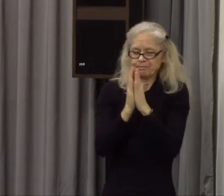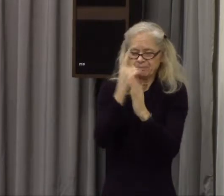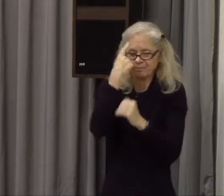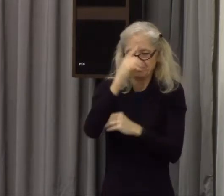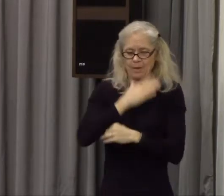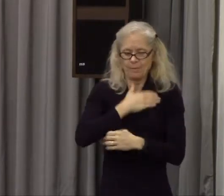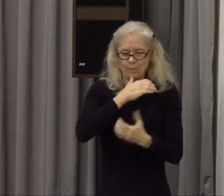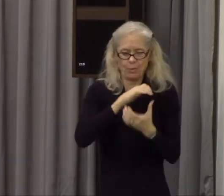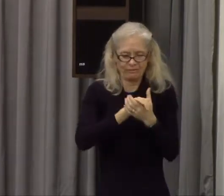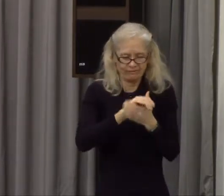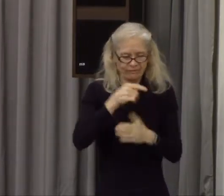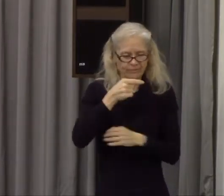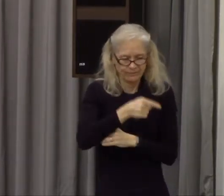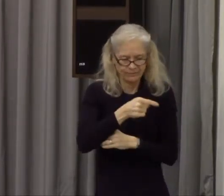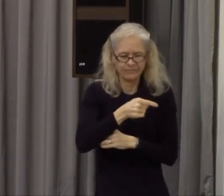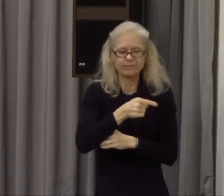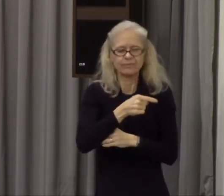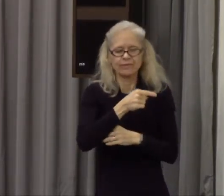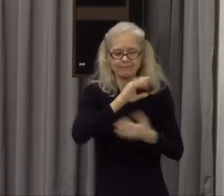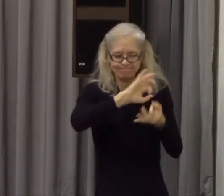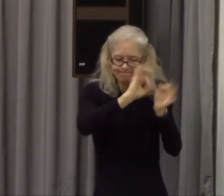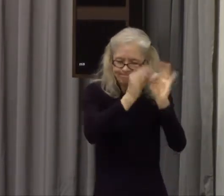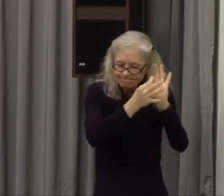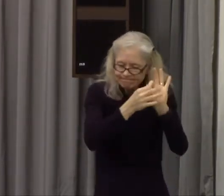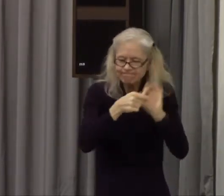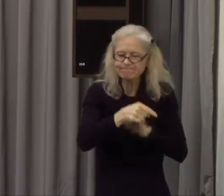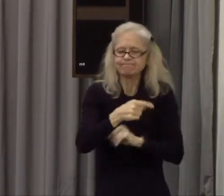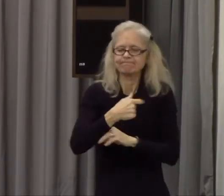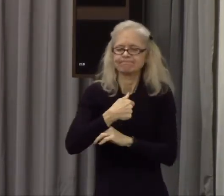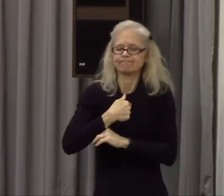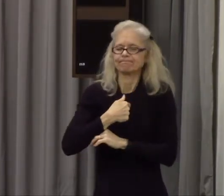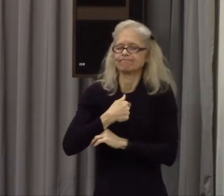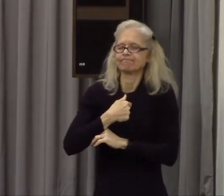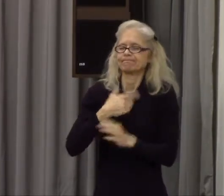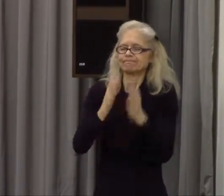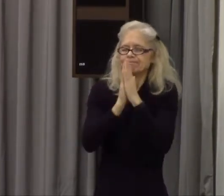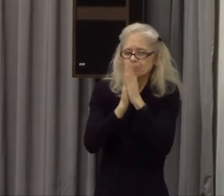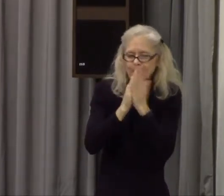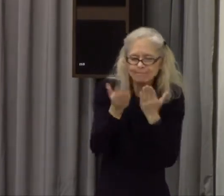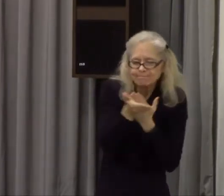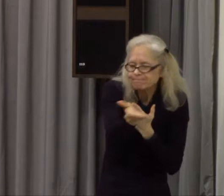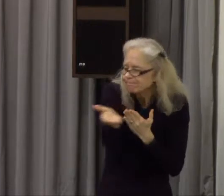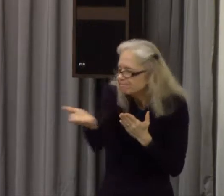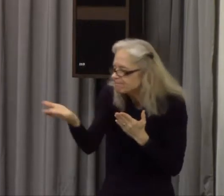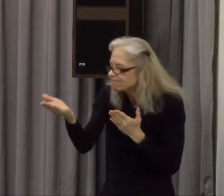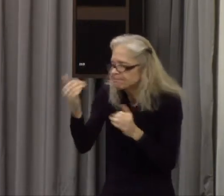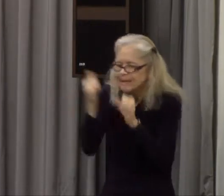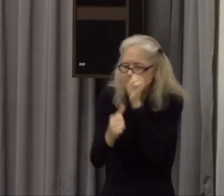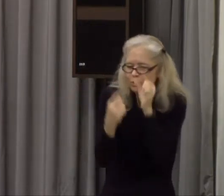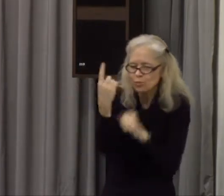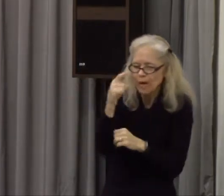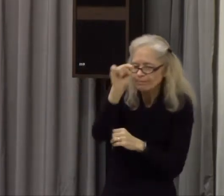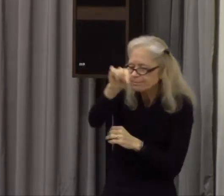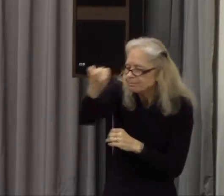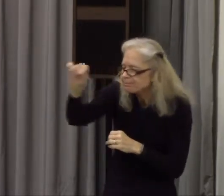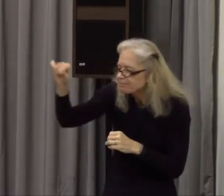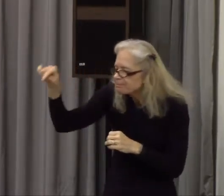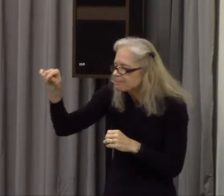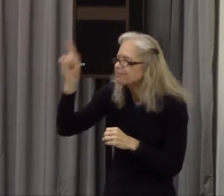Father, speak to every heart here, guide and direct and teach and convict and encourage. Meet